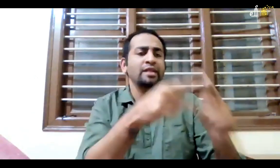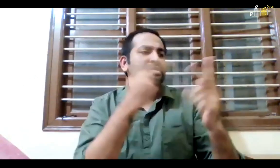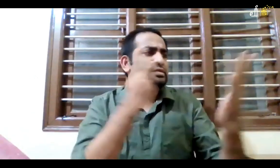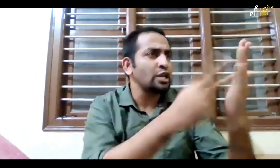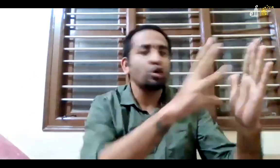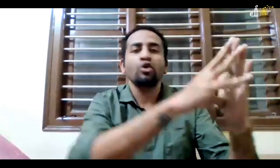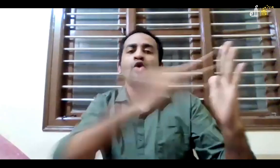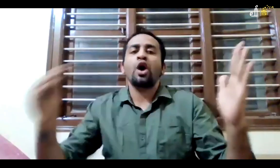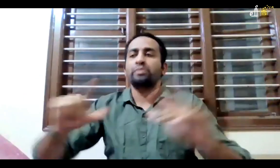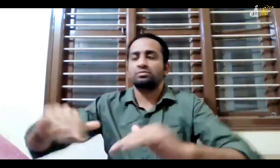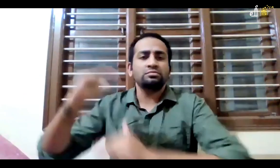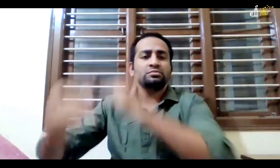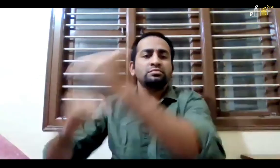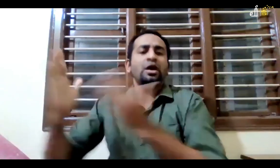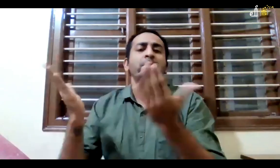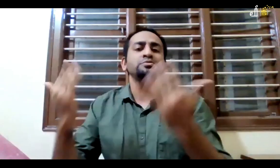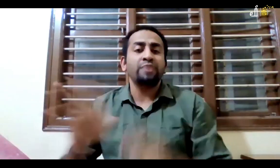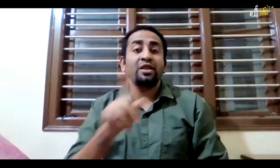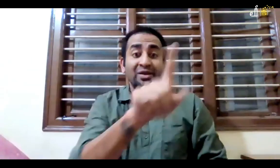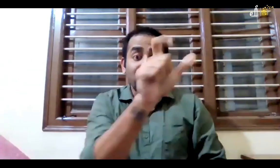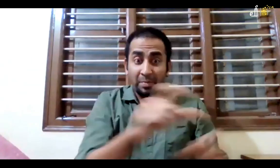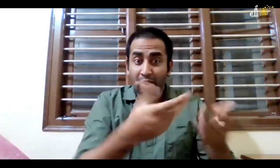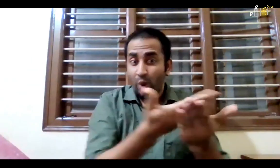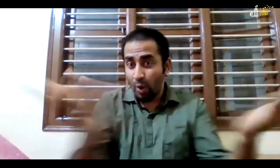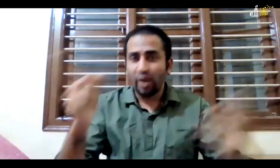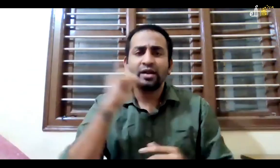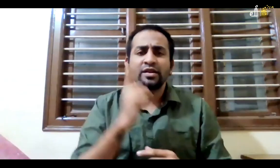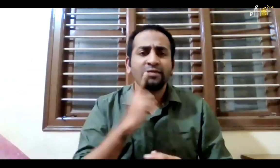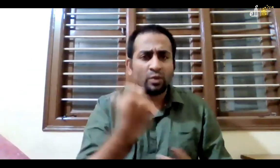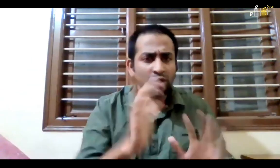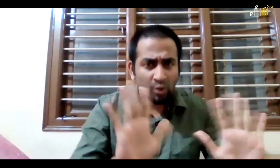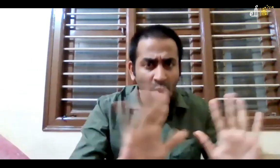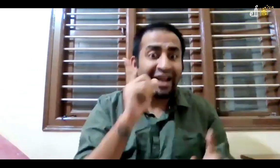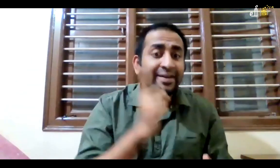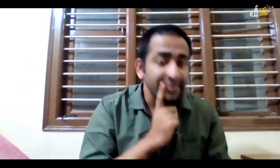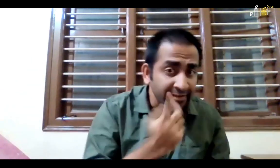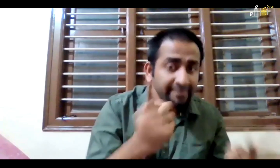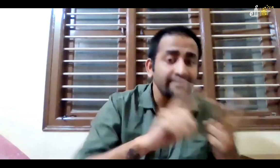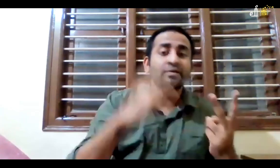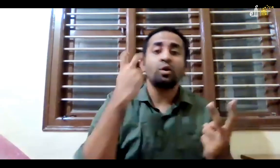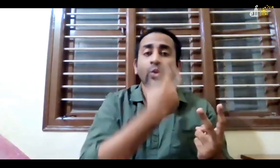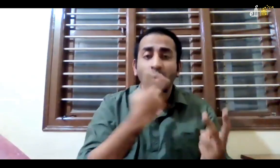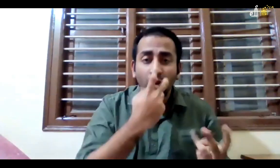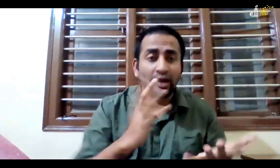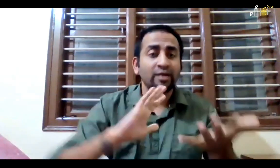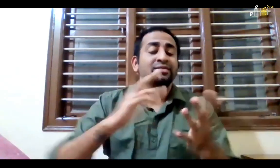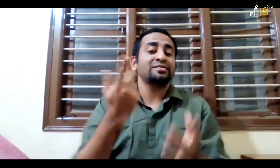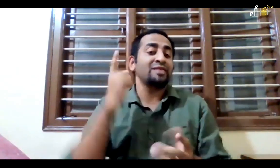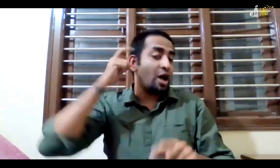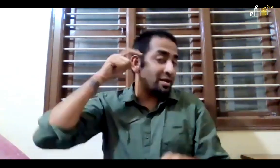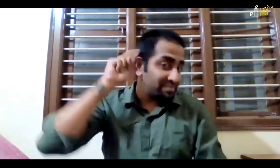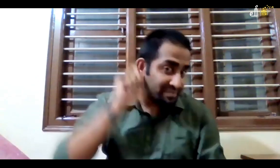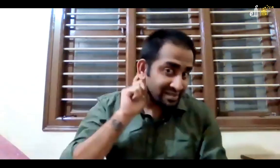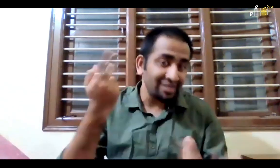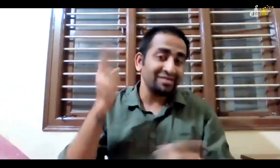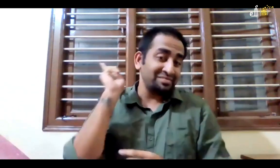see that people also get to know about these success stories so that they can be motivated to do that. It's